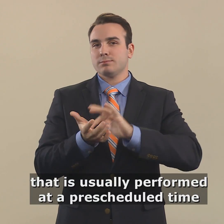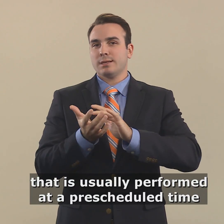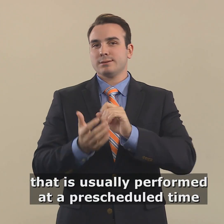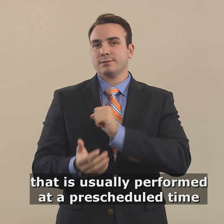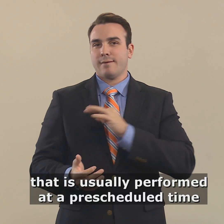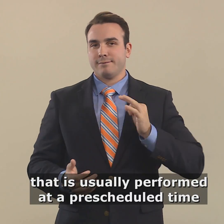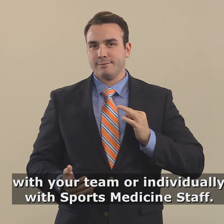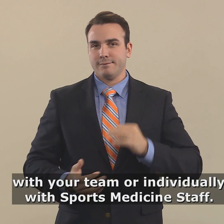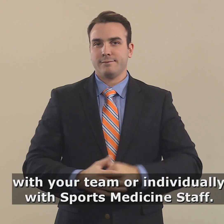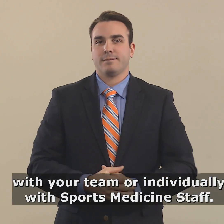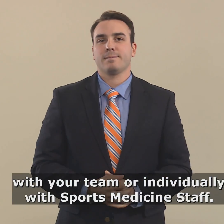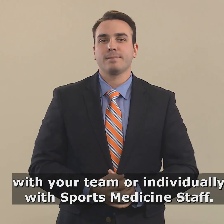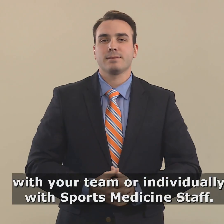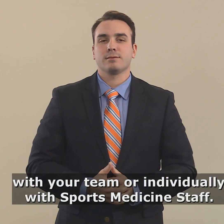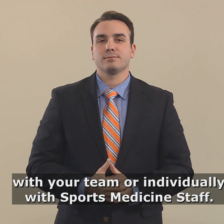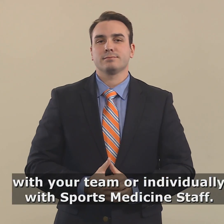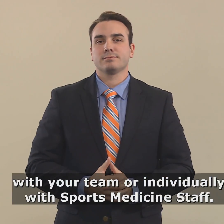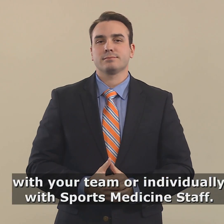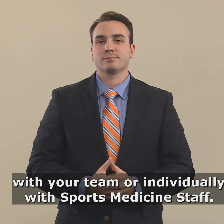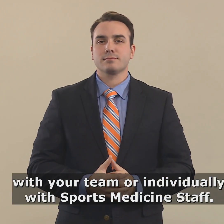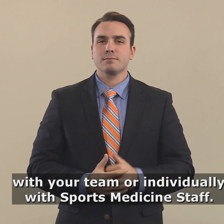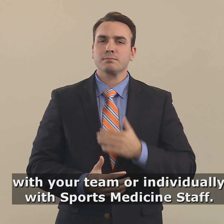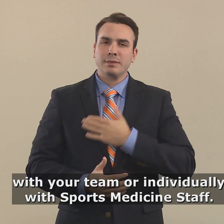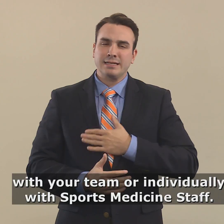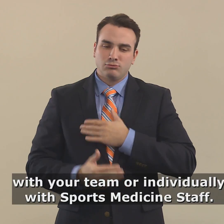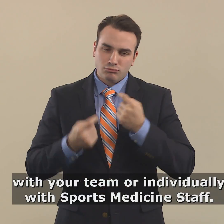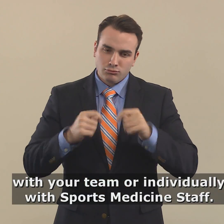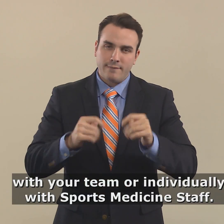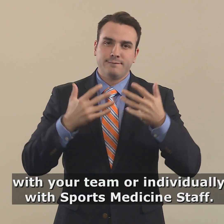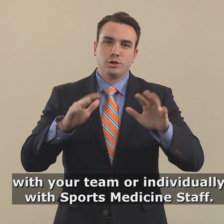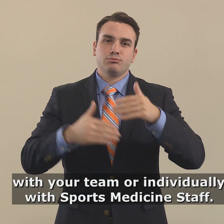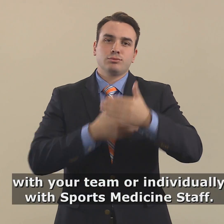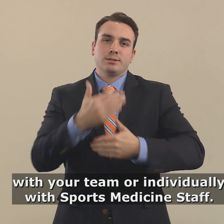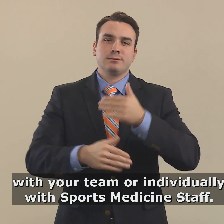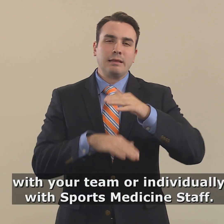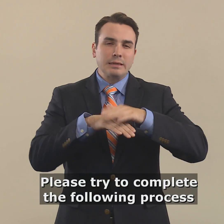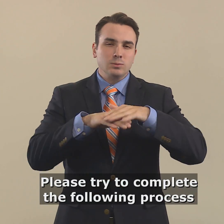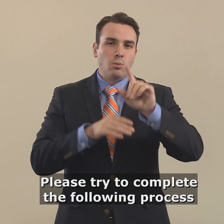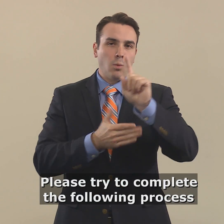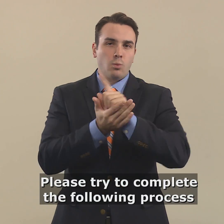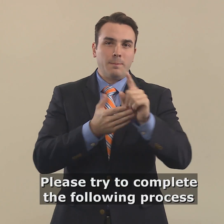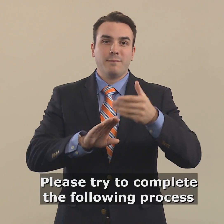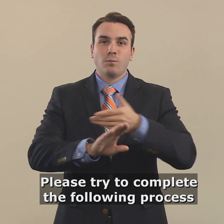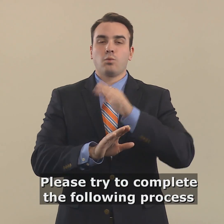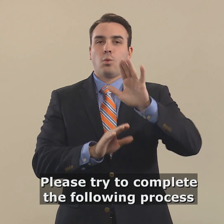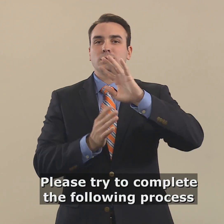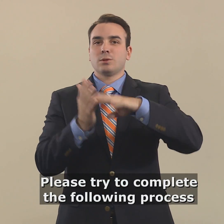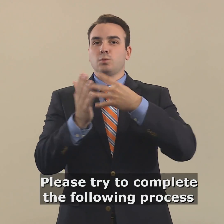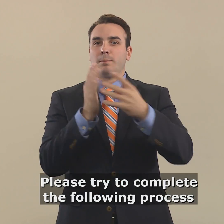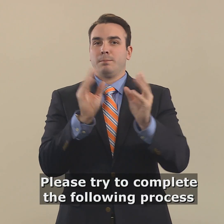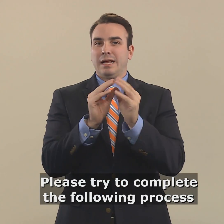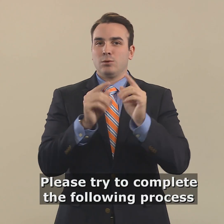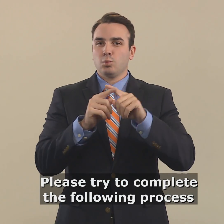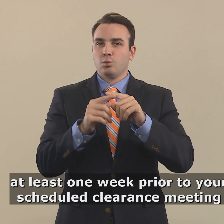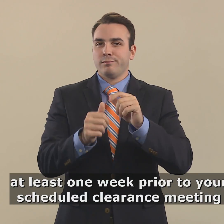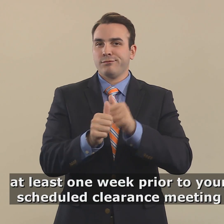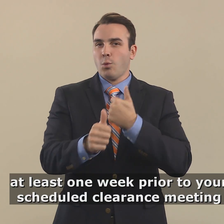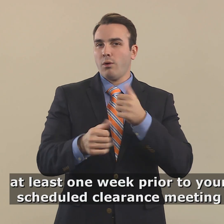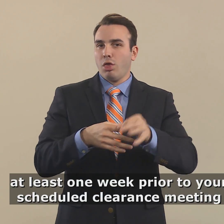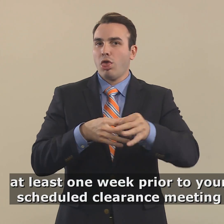time with your team or individually with sports medicine staff. Please try to complete the following process at least 1 week prior